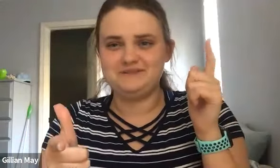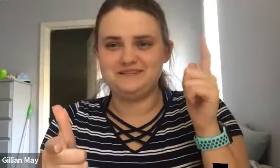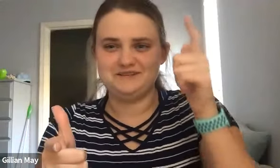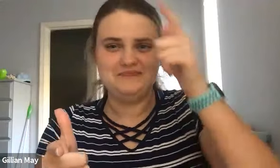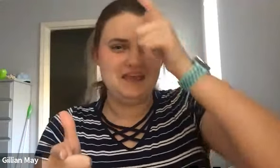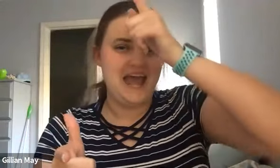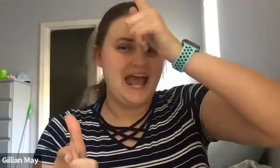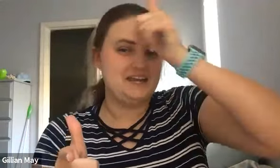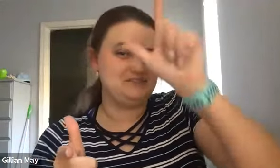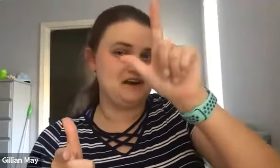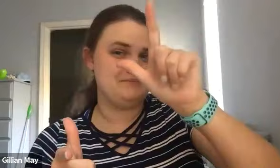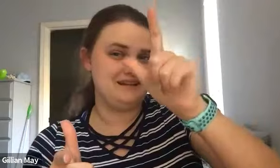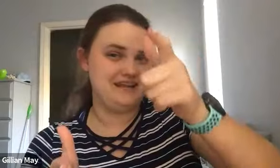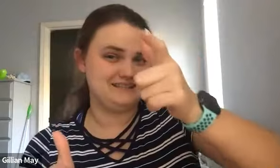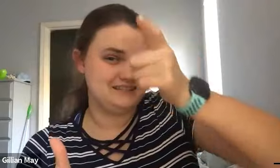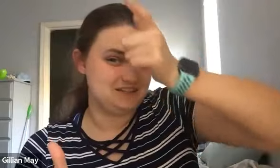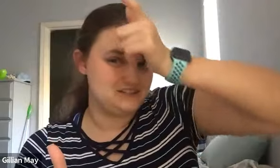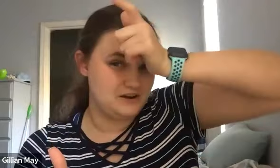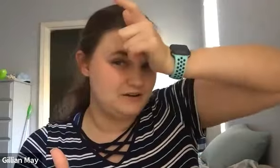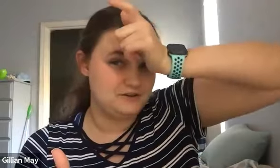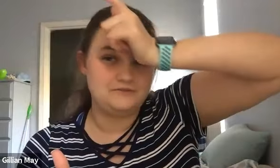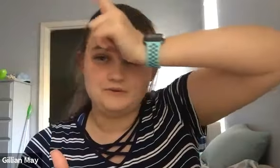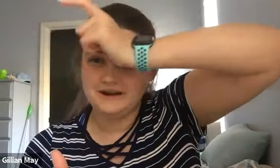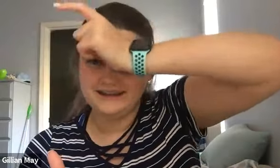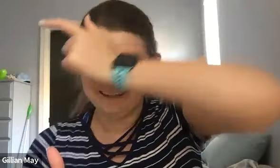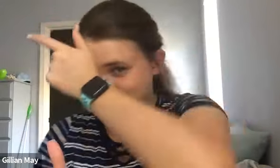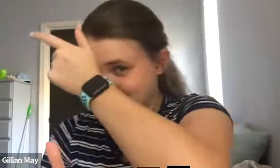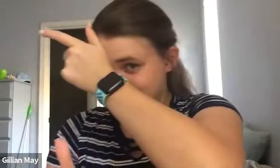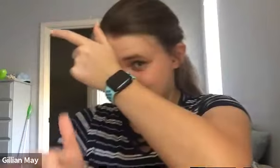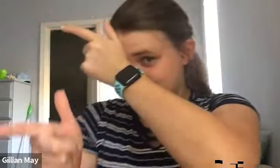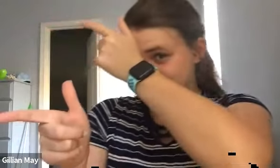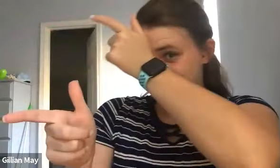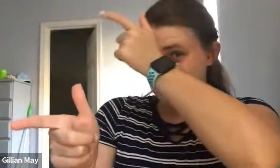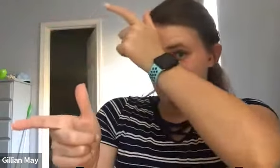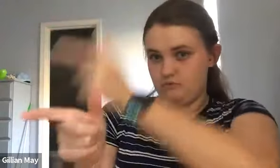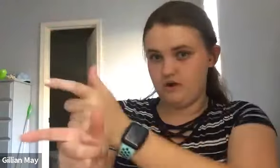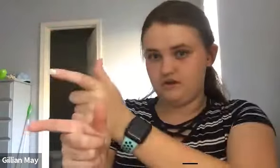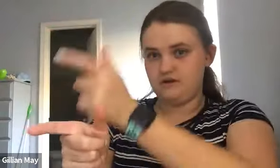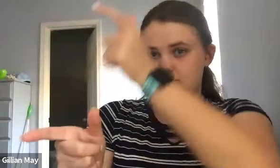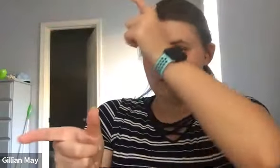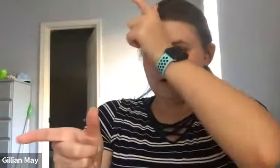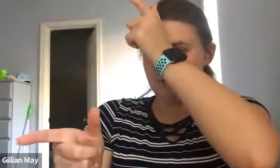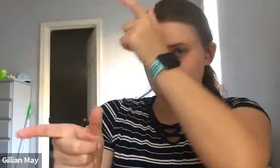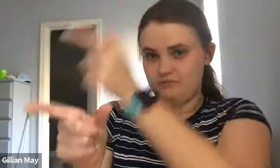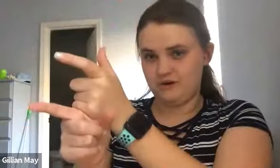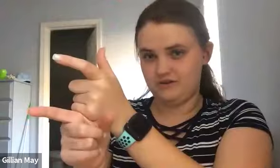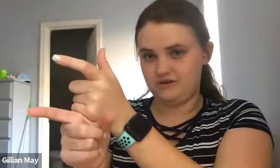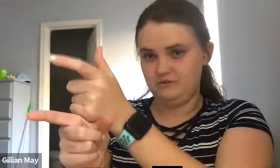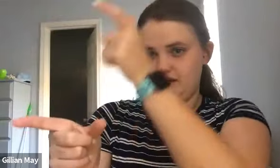position. And your dominant hand is going to start on your forehead like this. Brother, brother. You bring it